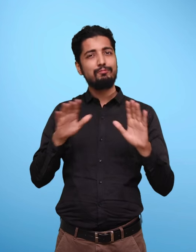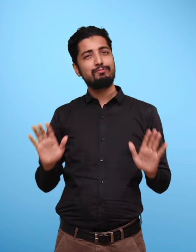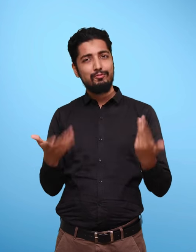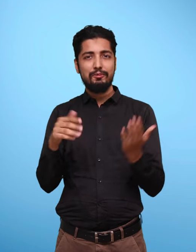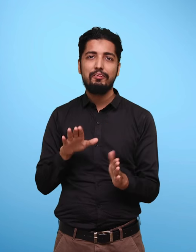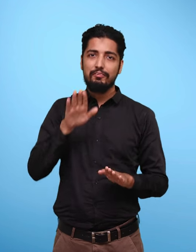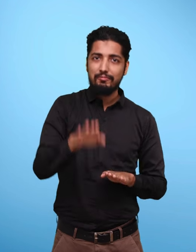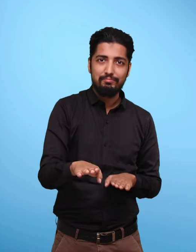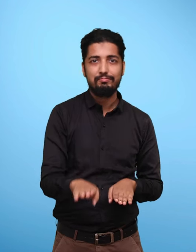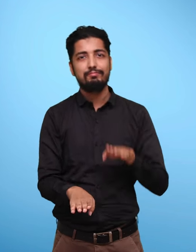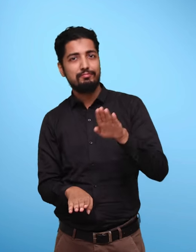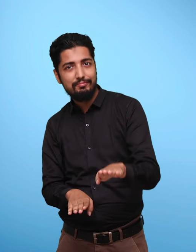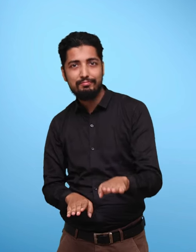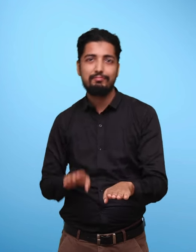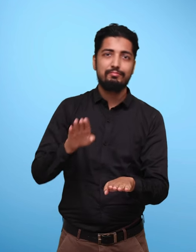tap, tap.